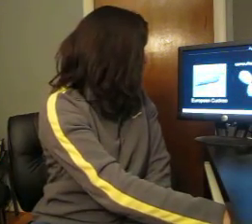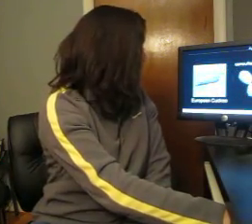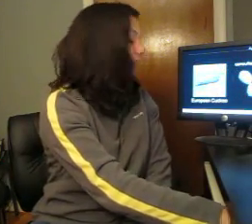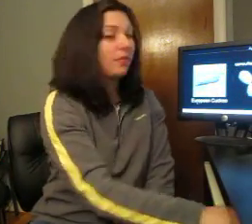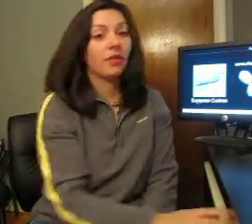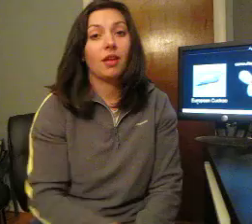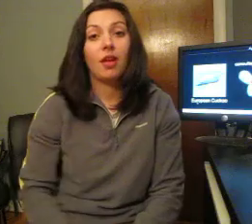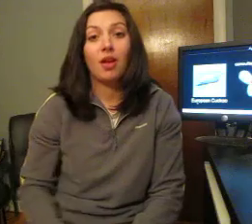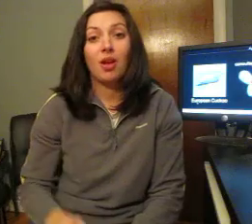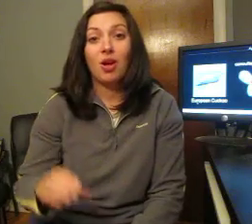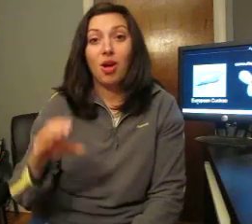into